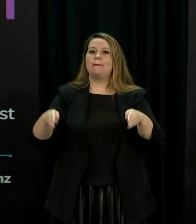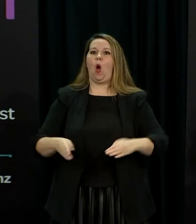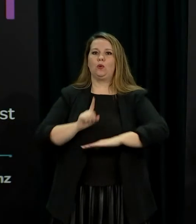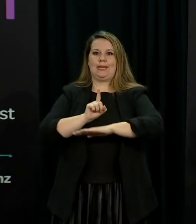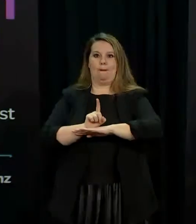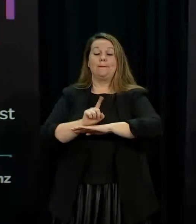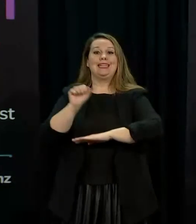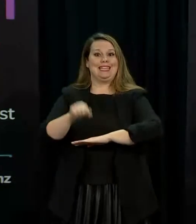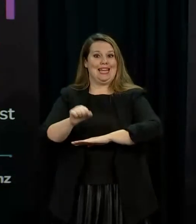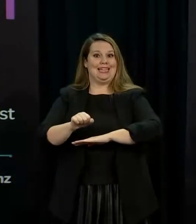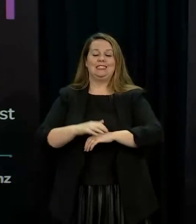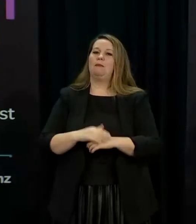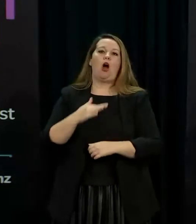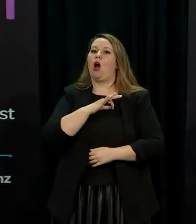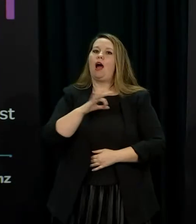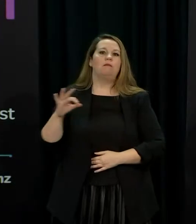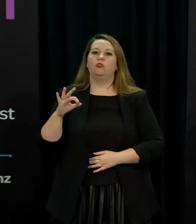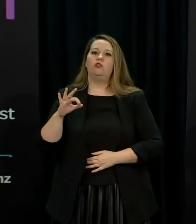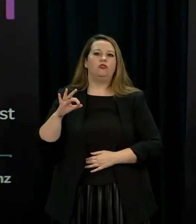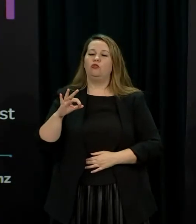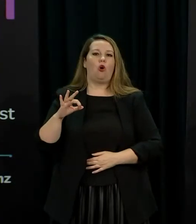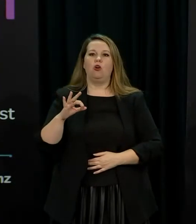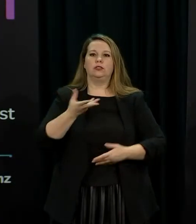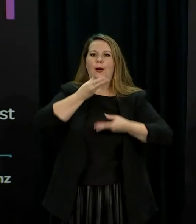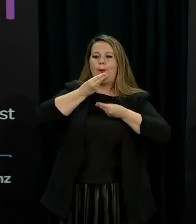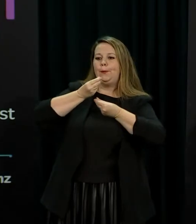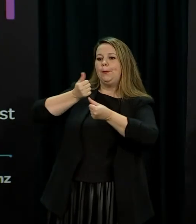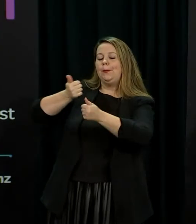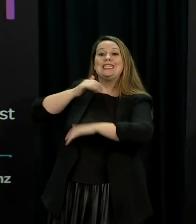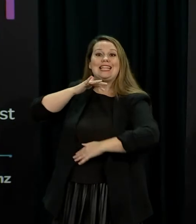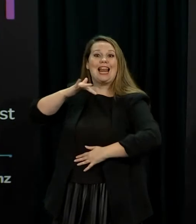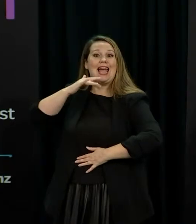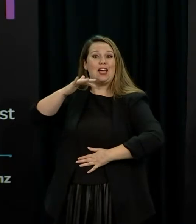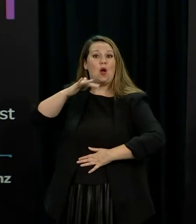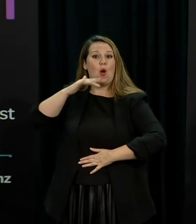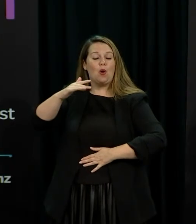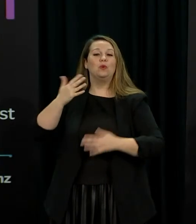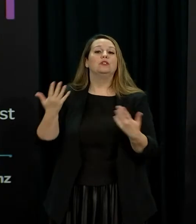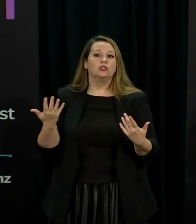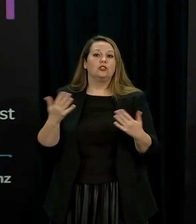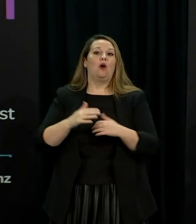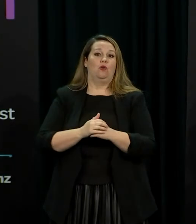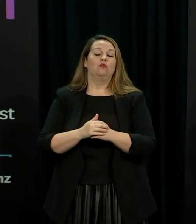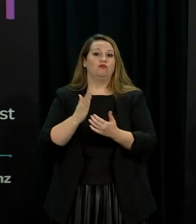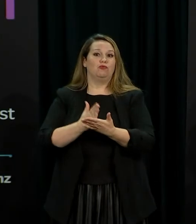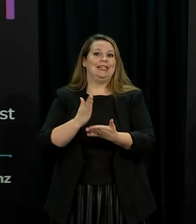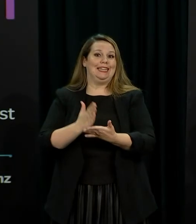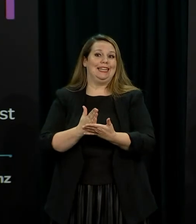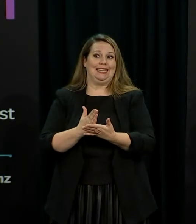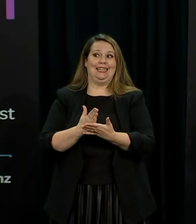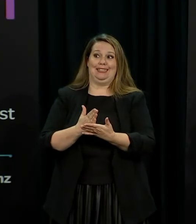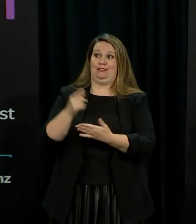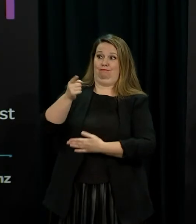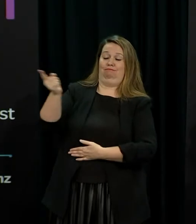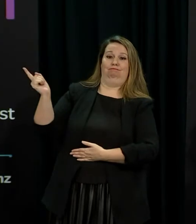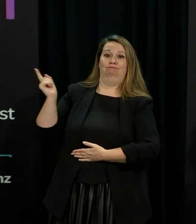competent user of Te Reo amongst my counterparts, and I would say that all of them, to a person, are